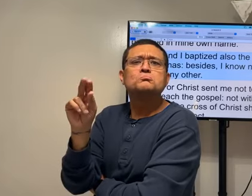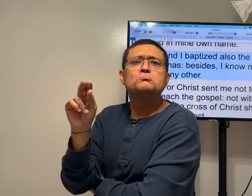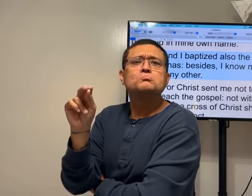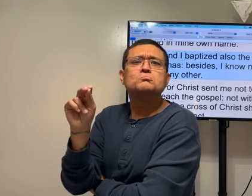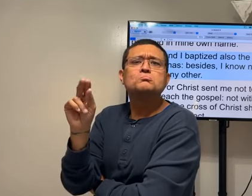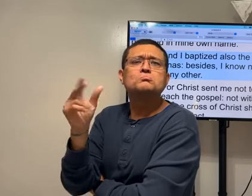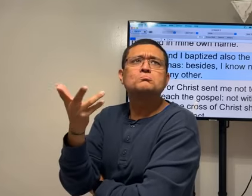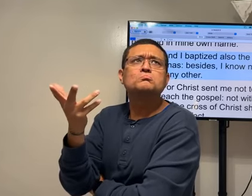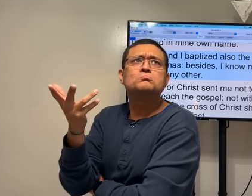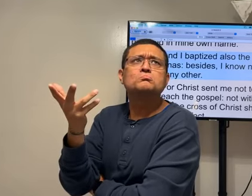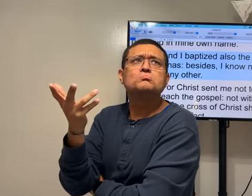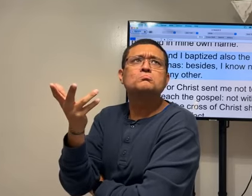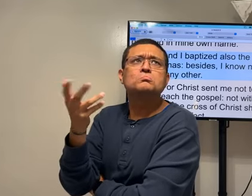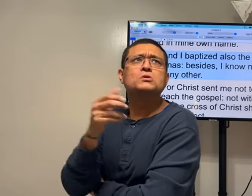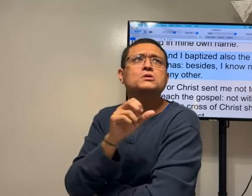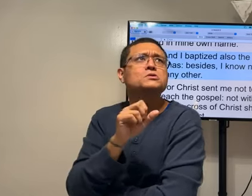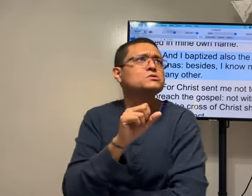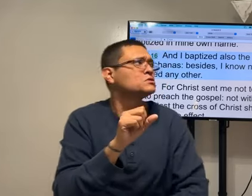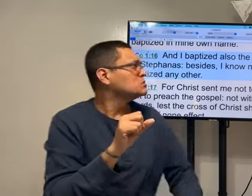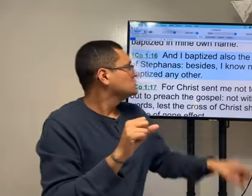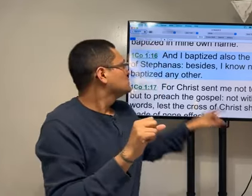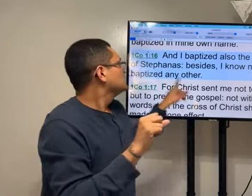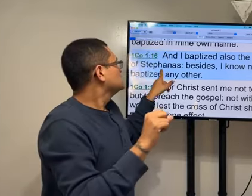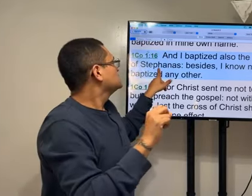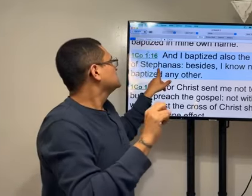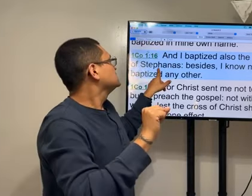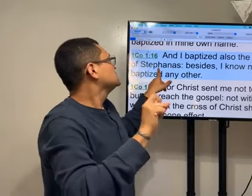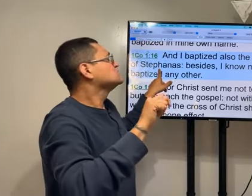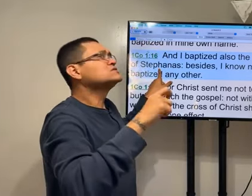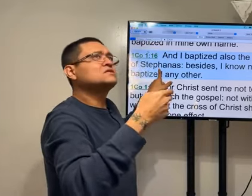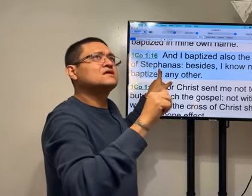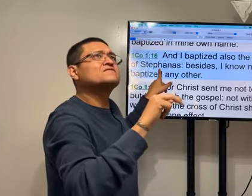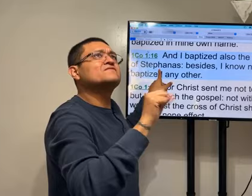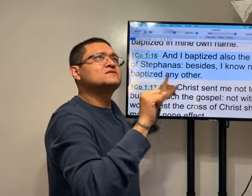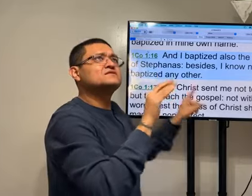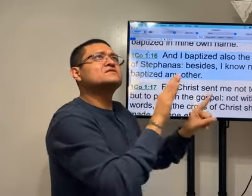And besides, I know whether I baptize any other.